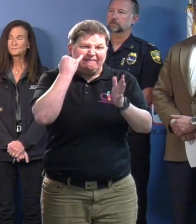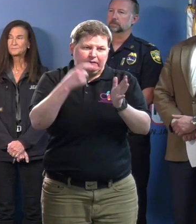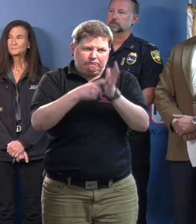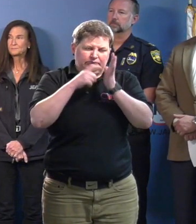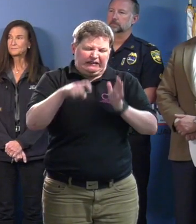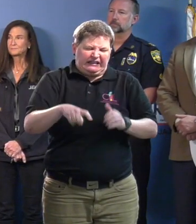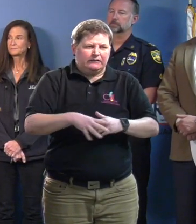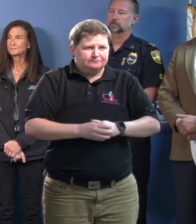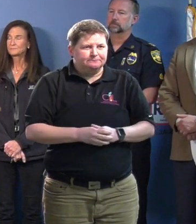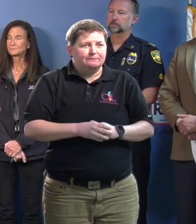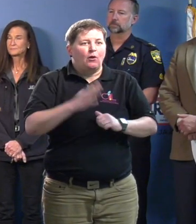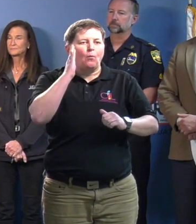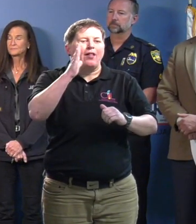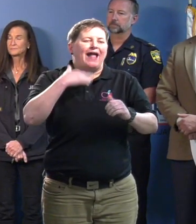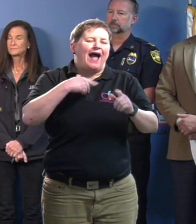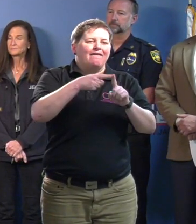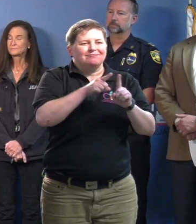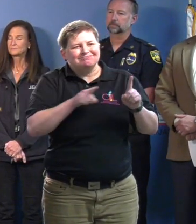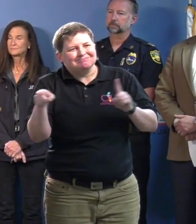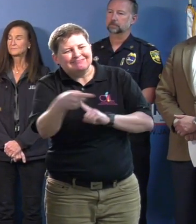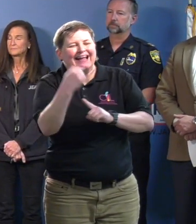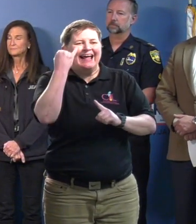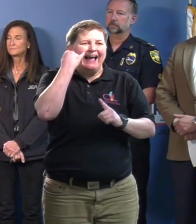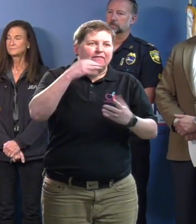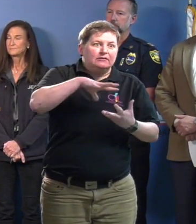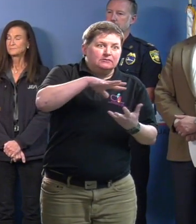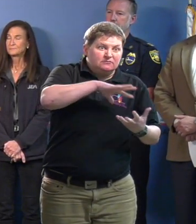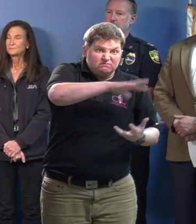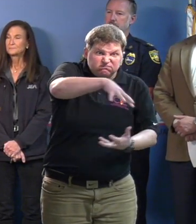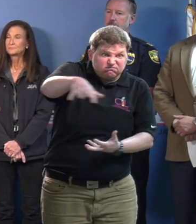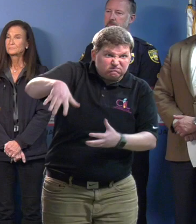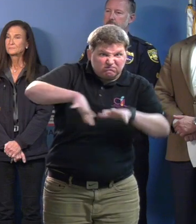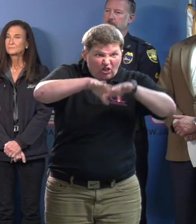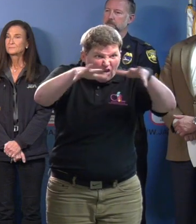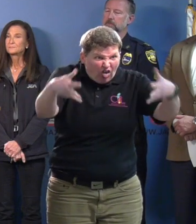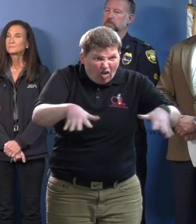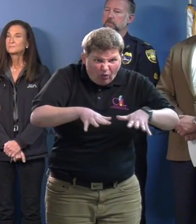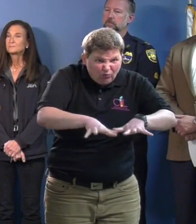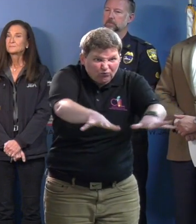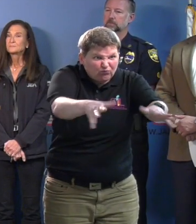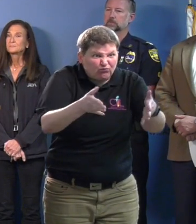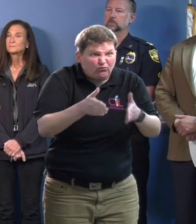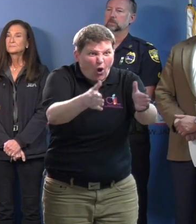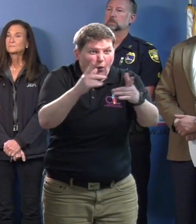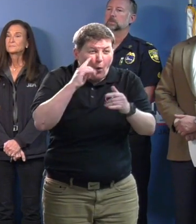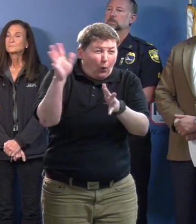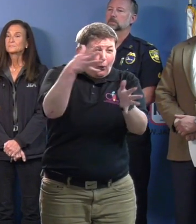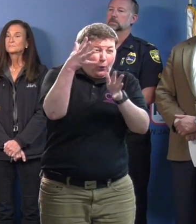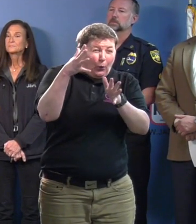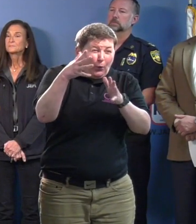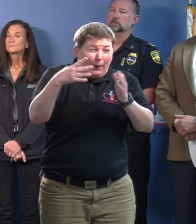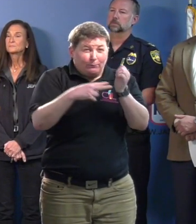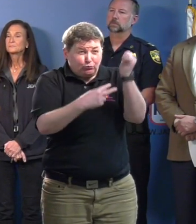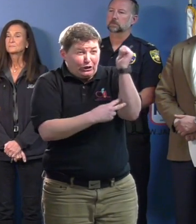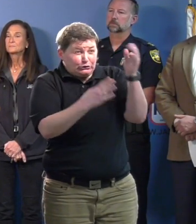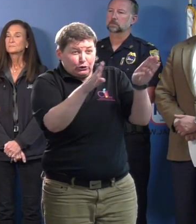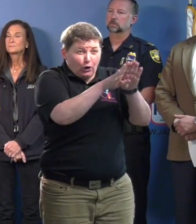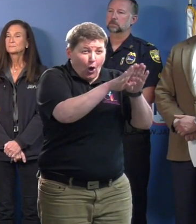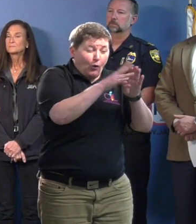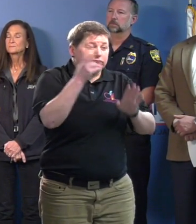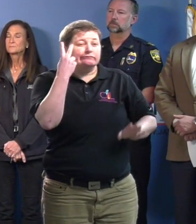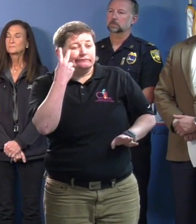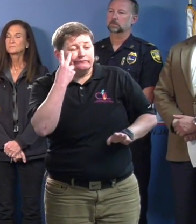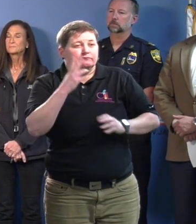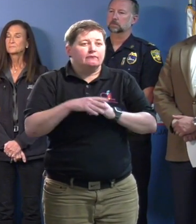roadways, and service will be suspended if and when sustained winds hit 35 miles per hour. JTA buses will run service